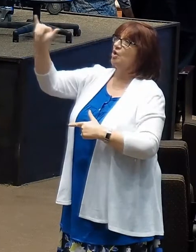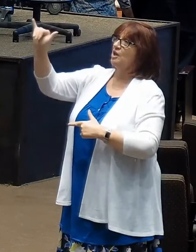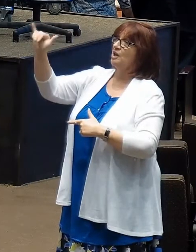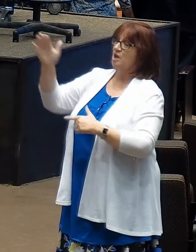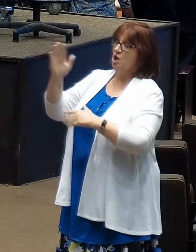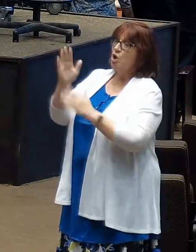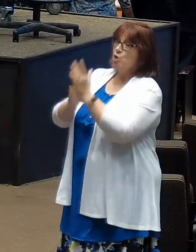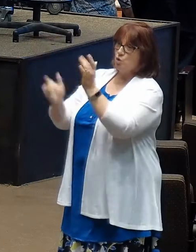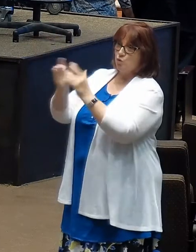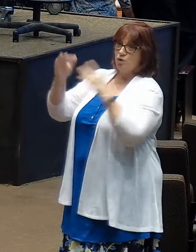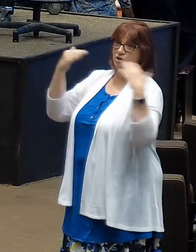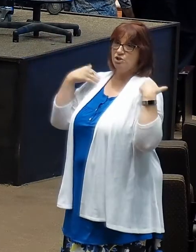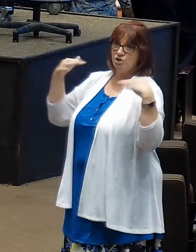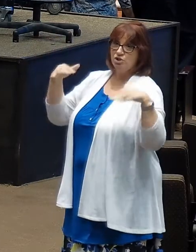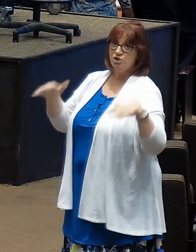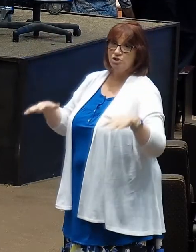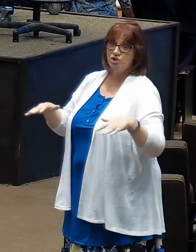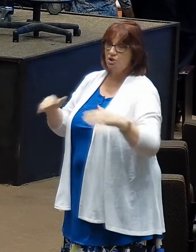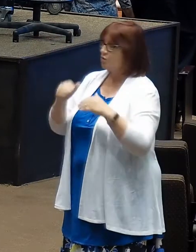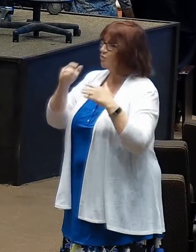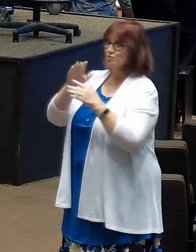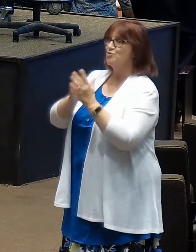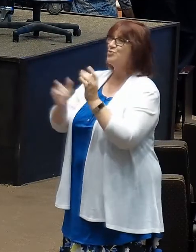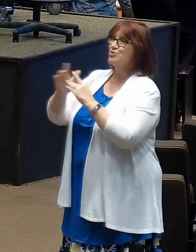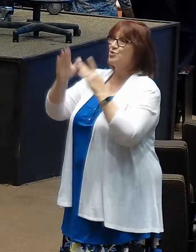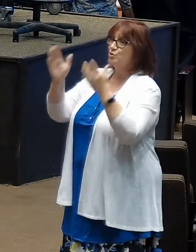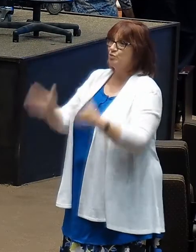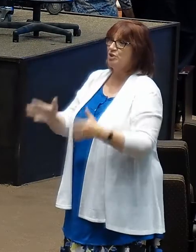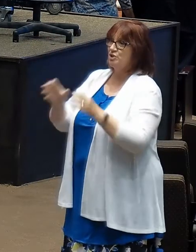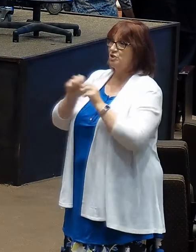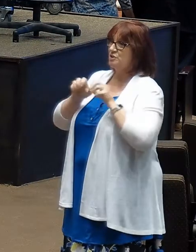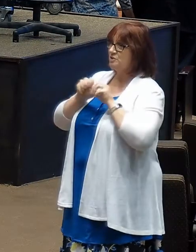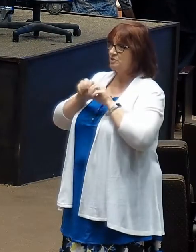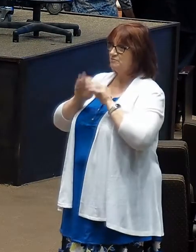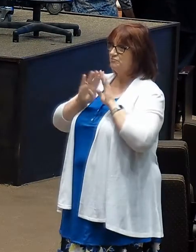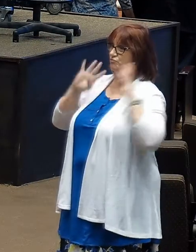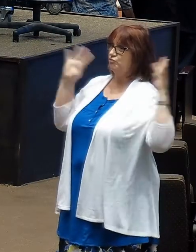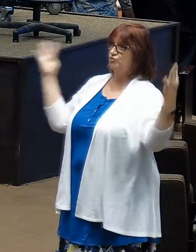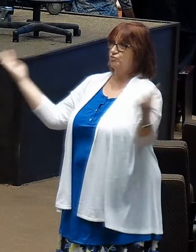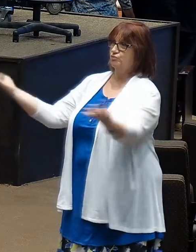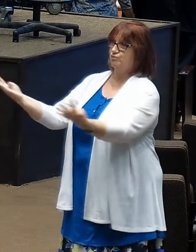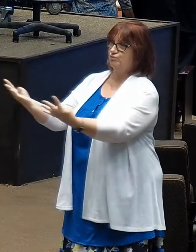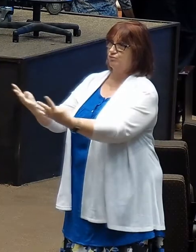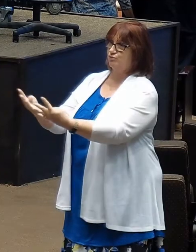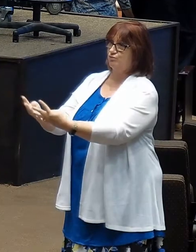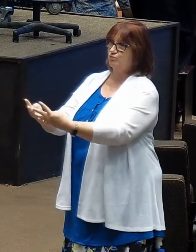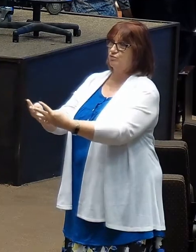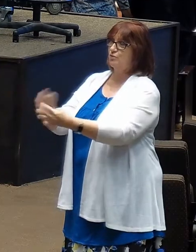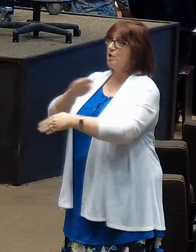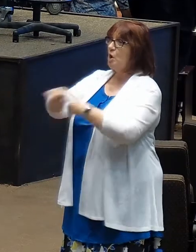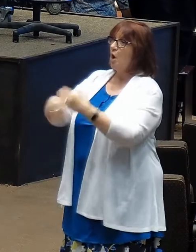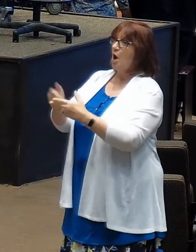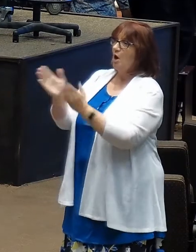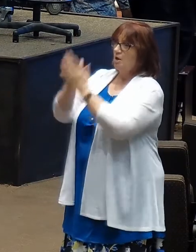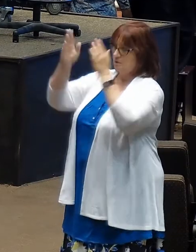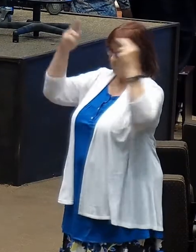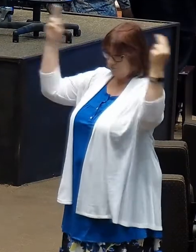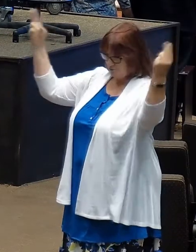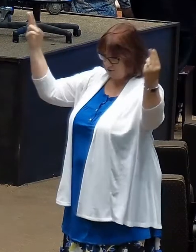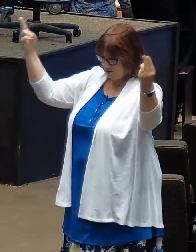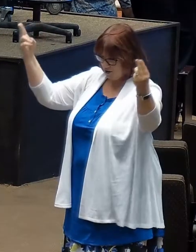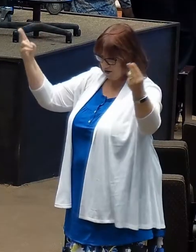are shouting victory. Their songs of sweetest praise drift back from heaven's shore. And